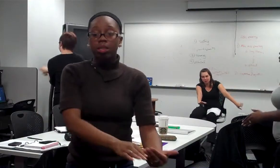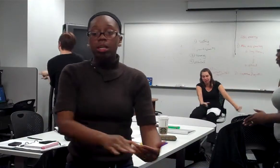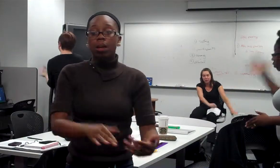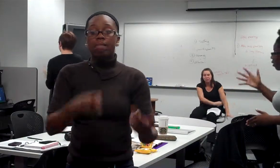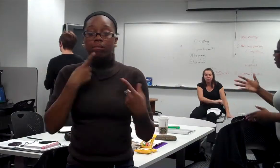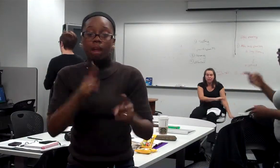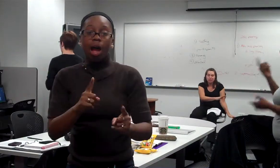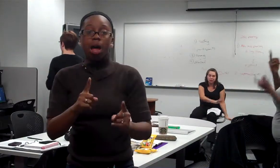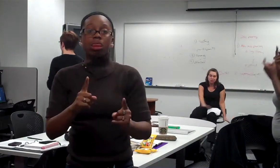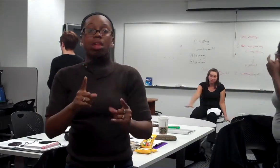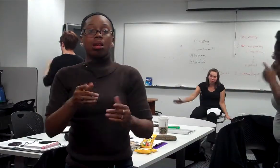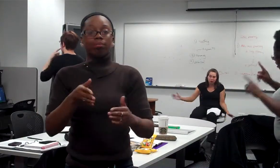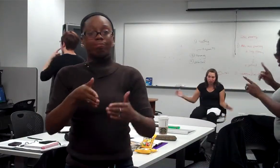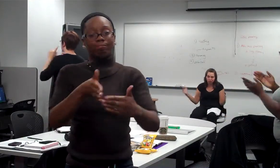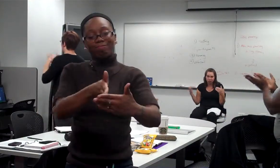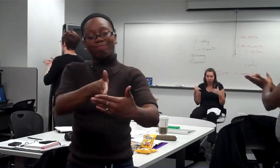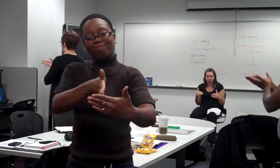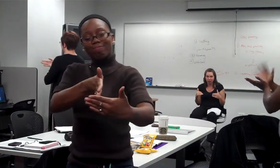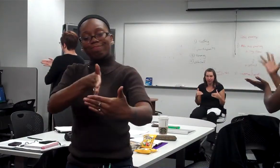tree, get the boat out from under there,